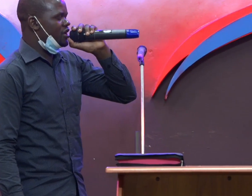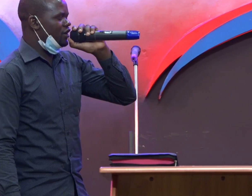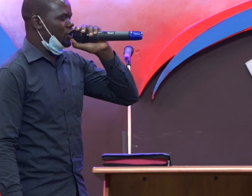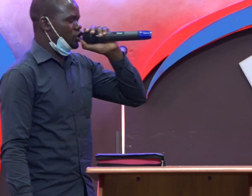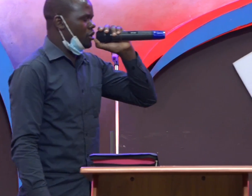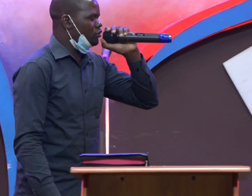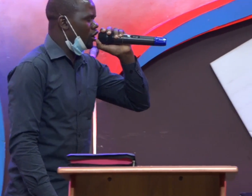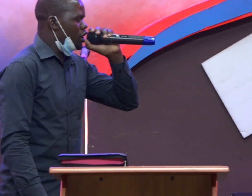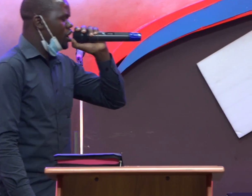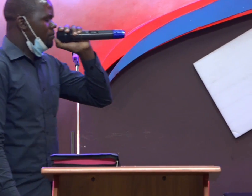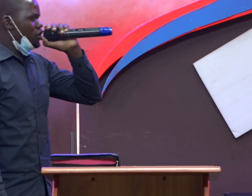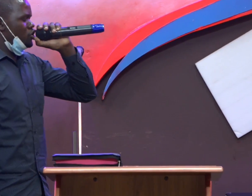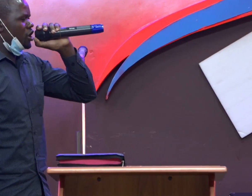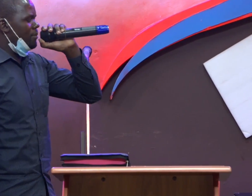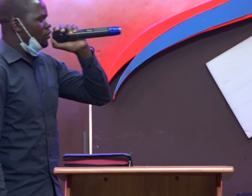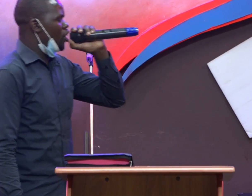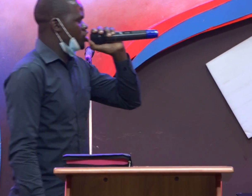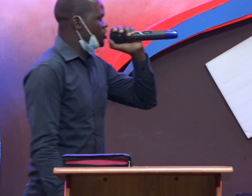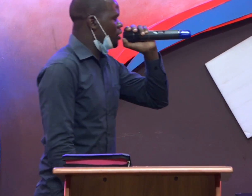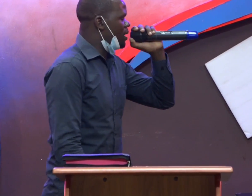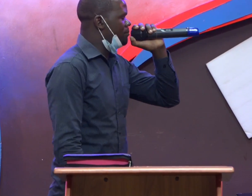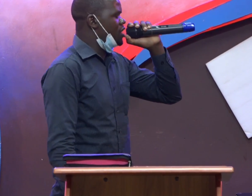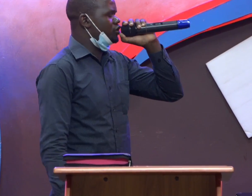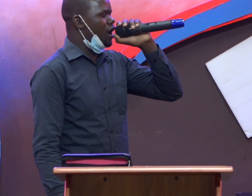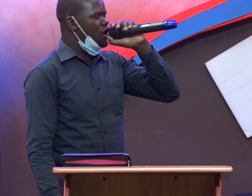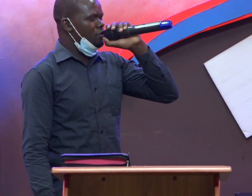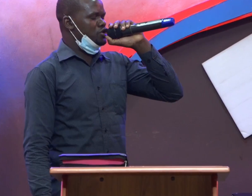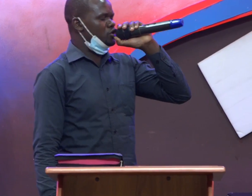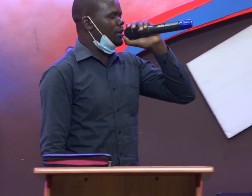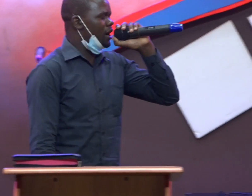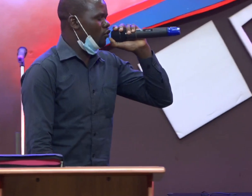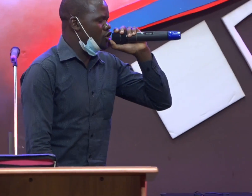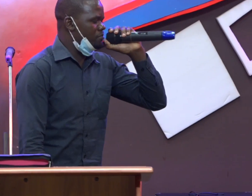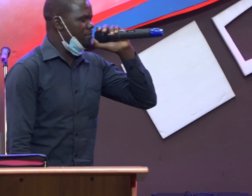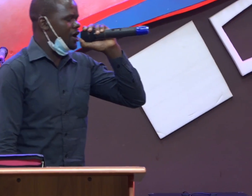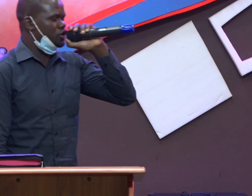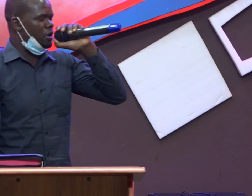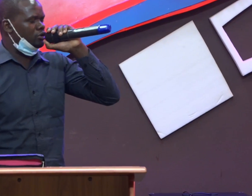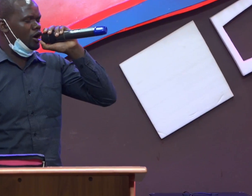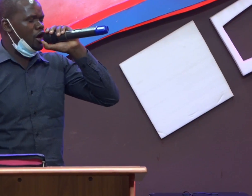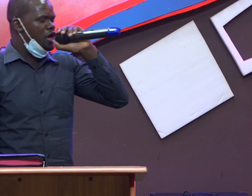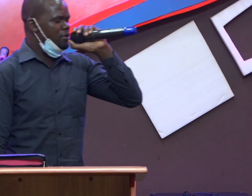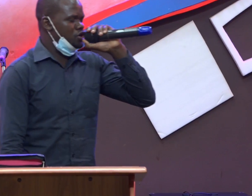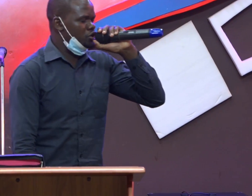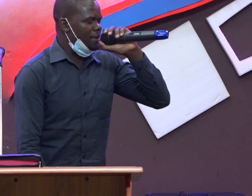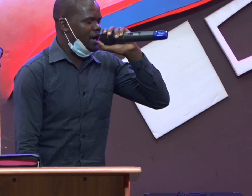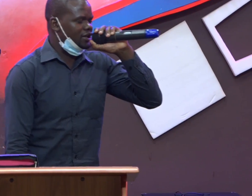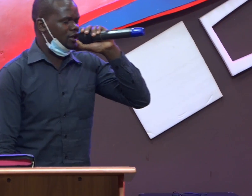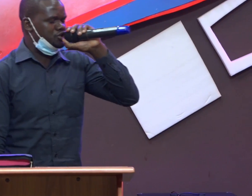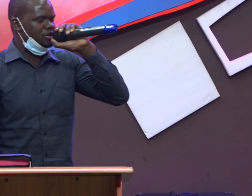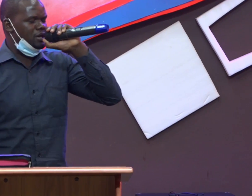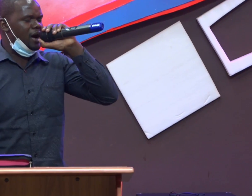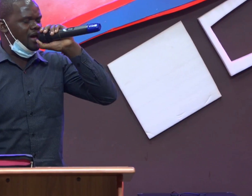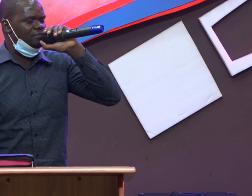forgive us, heavenly King of glory. May you come and wash us of my master. May you come and wash me, my King of glory. May you come